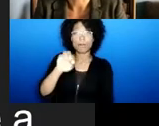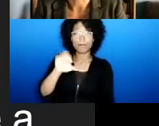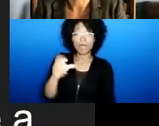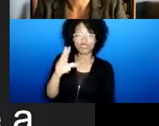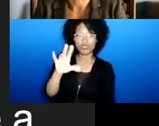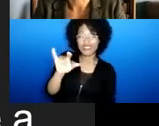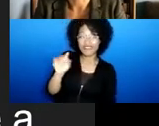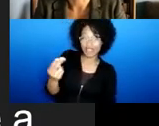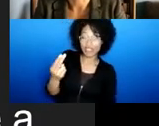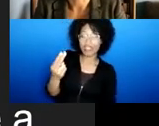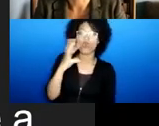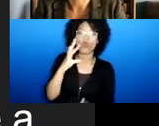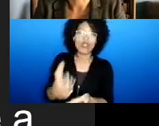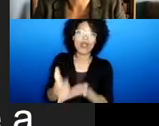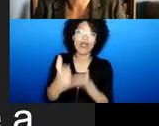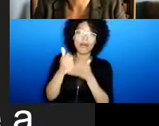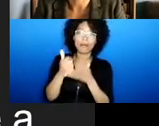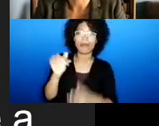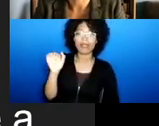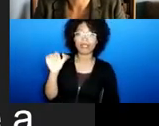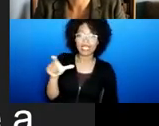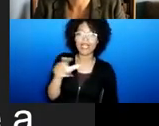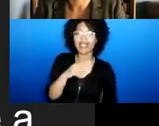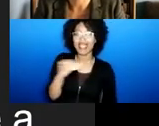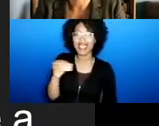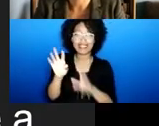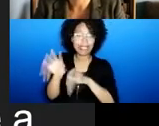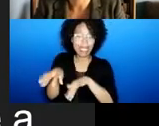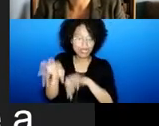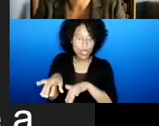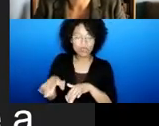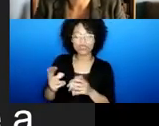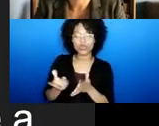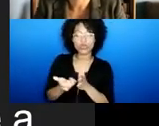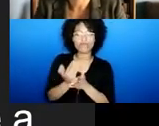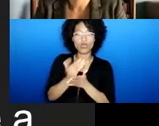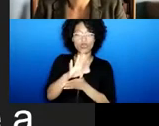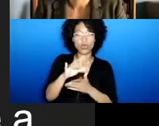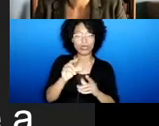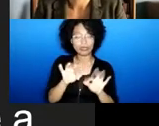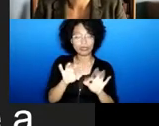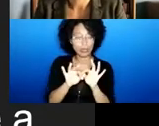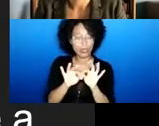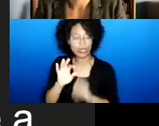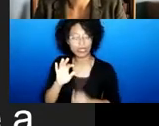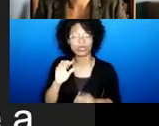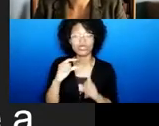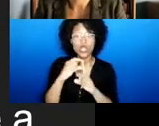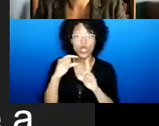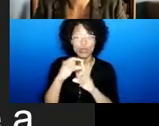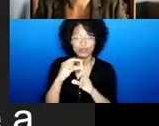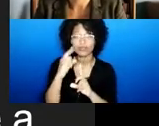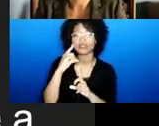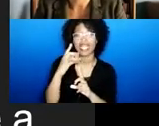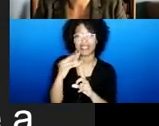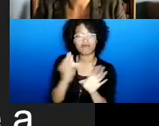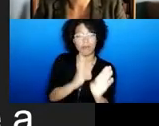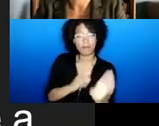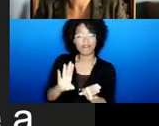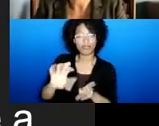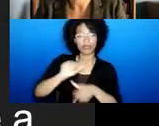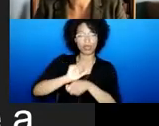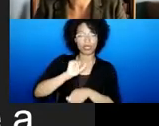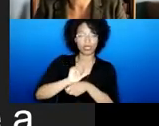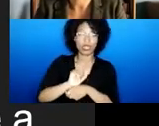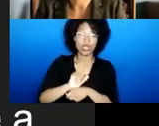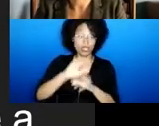captioners review the key terms and prepare for their work. There is recorded narration for